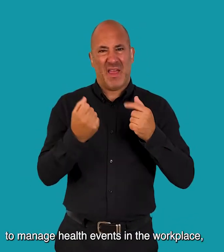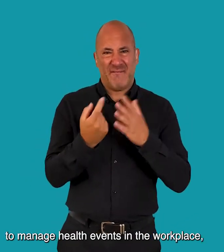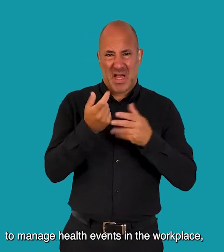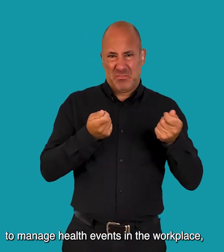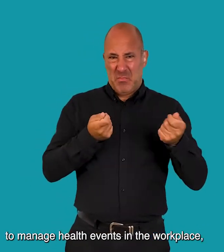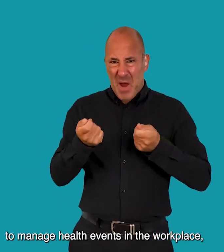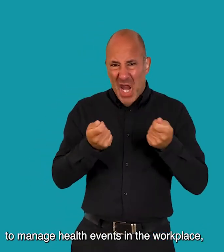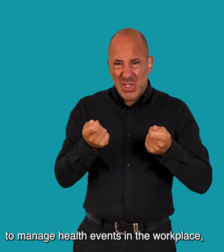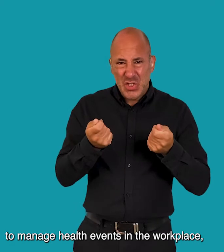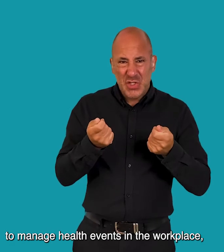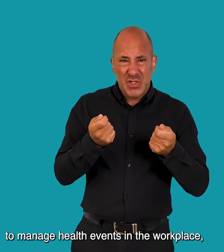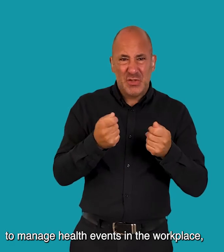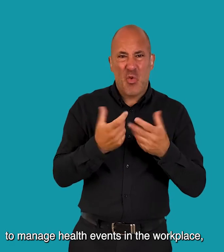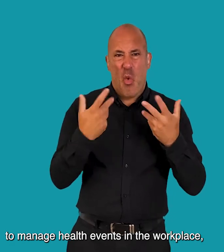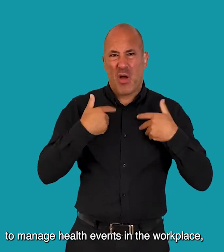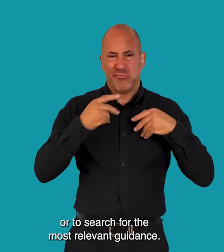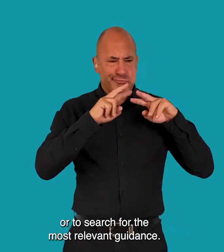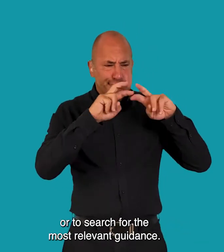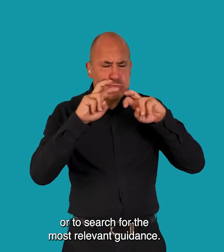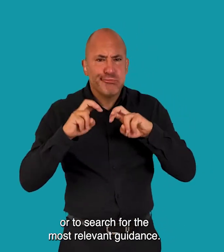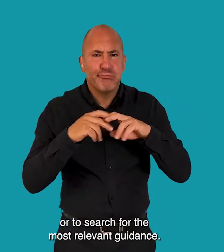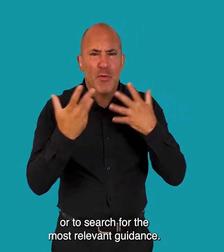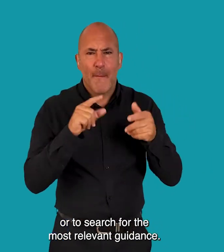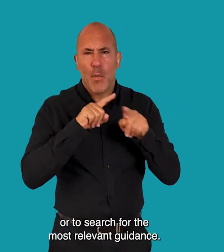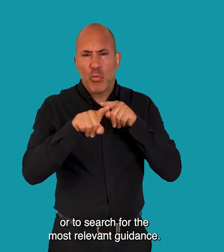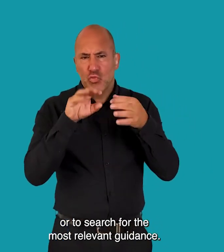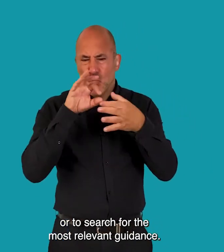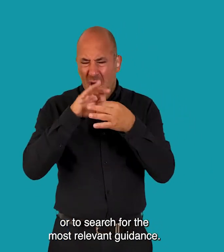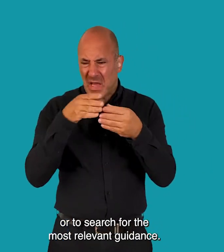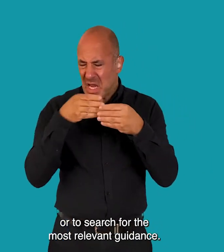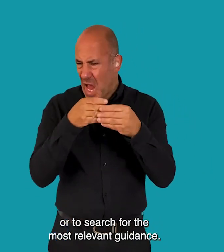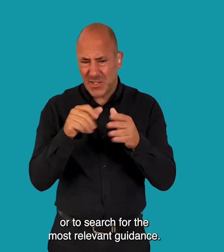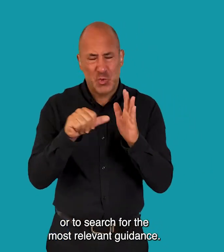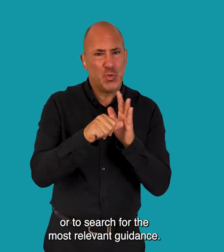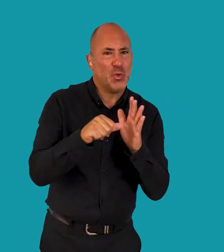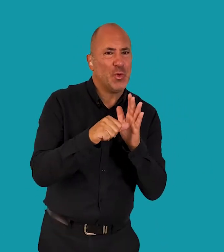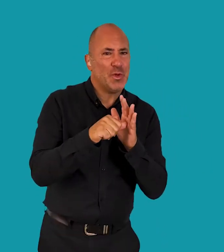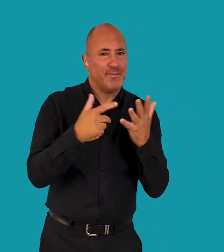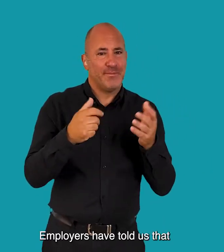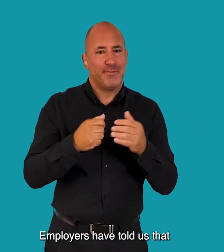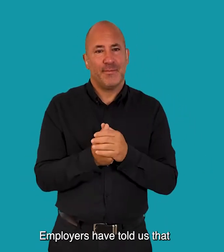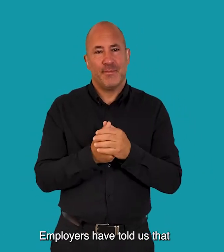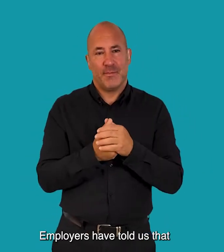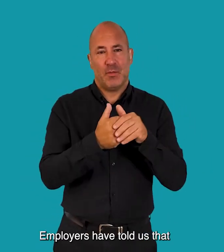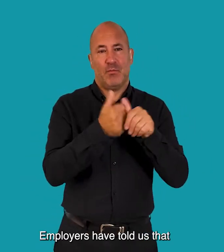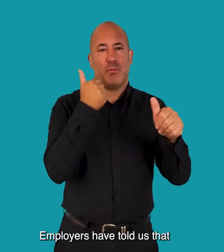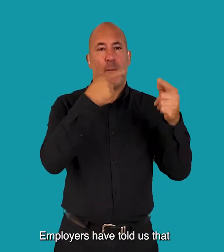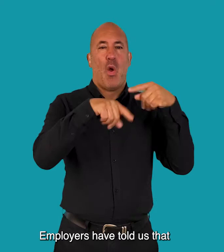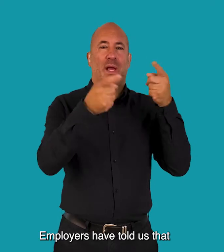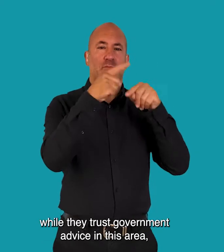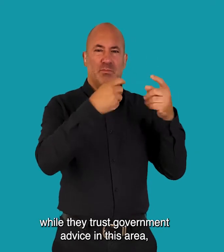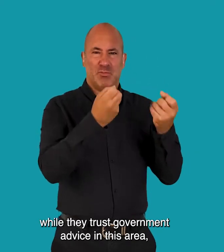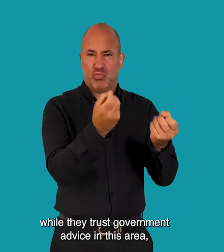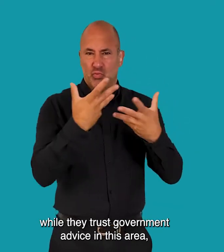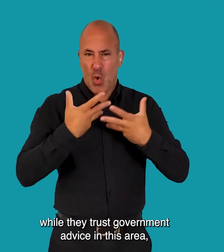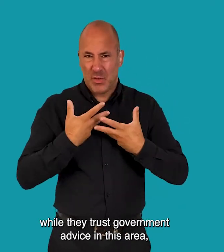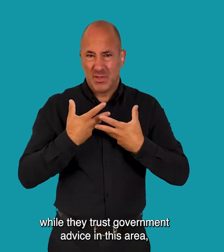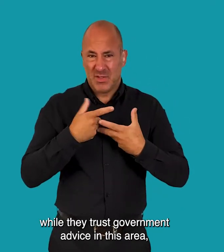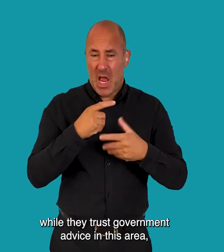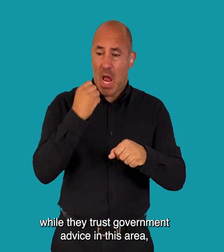health events in the workplace or to search for the most relevant guidance. Employers have told us that while they trust government